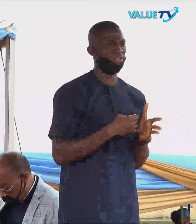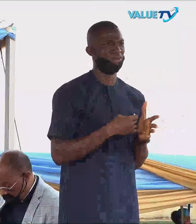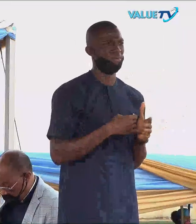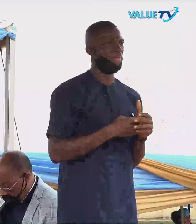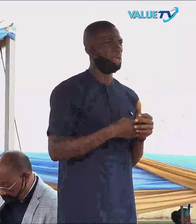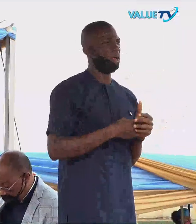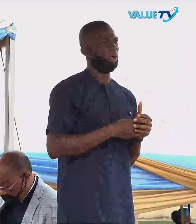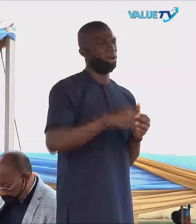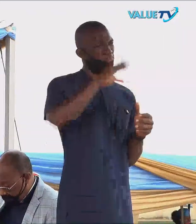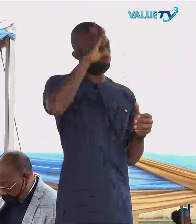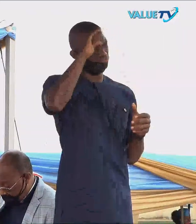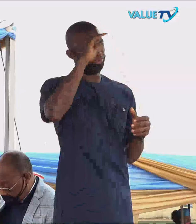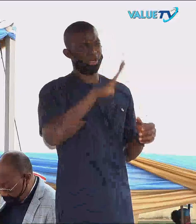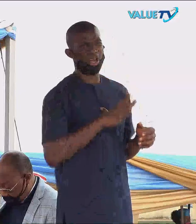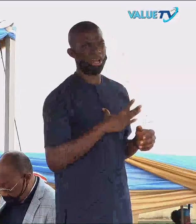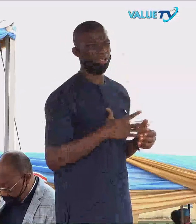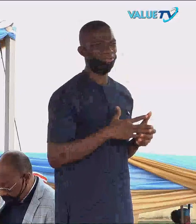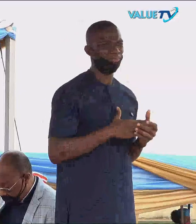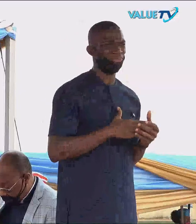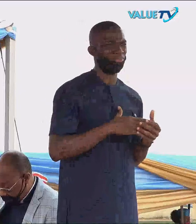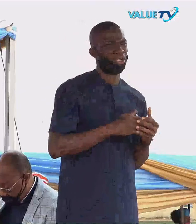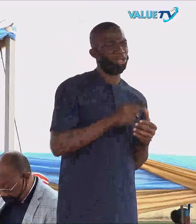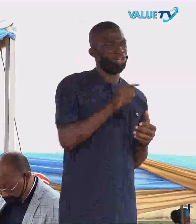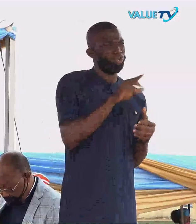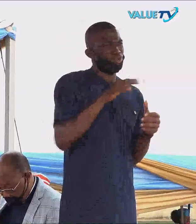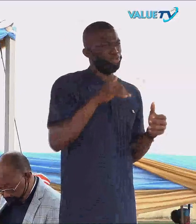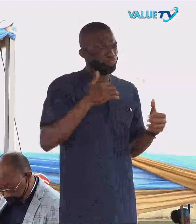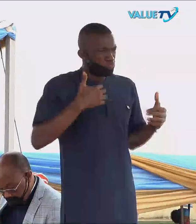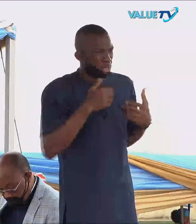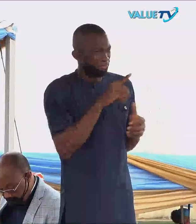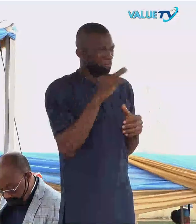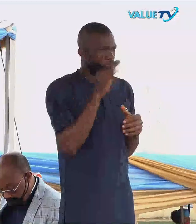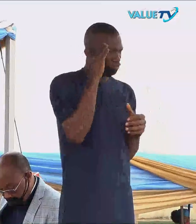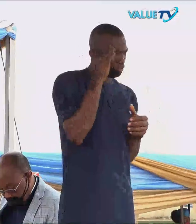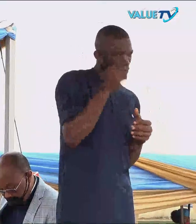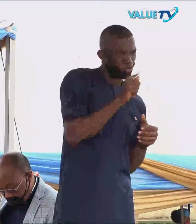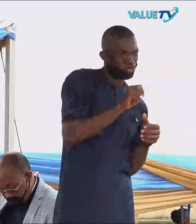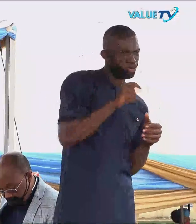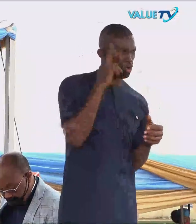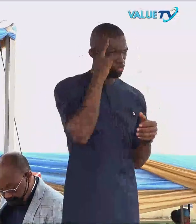Brethren, purpose is the goal for which you act and react.